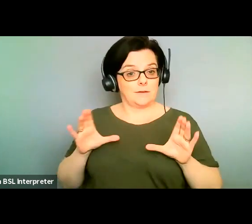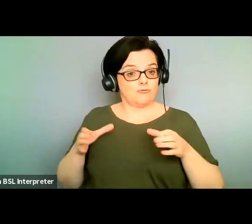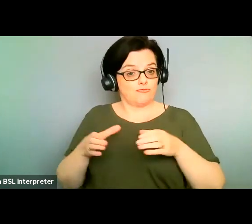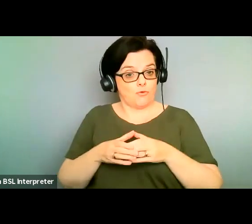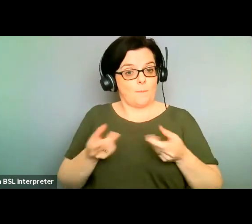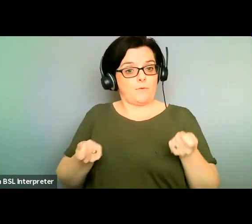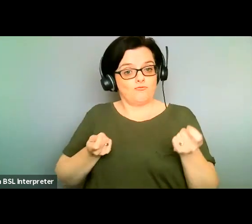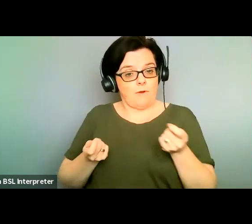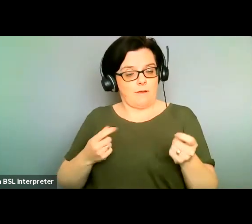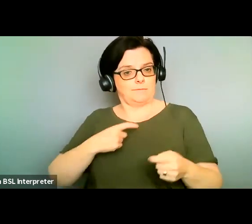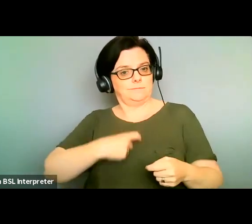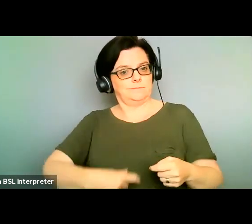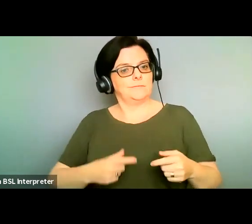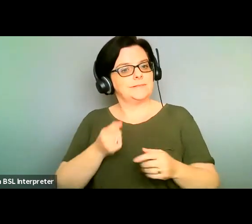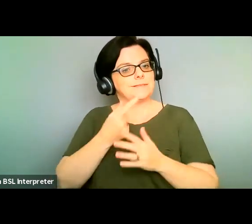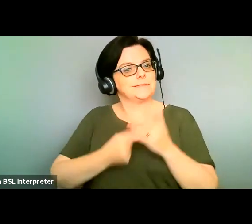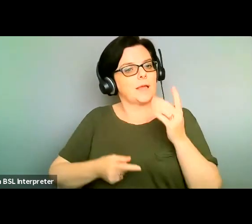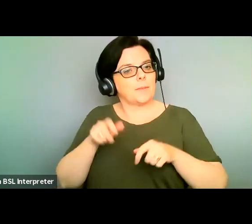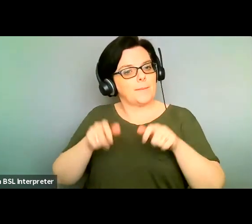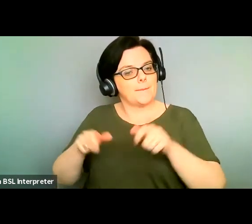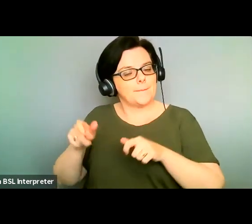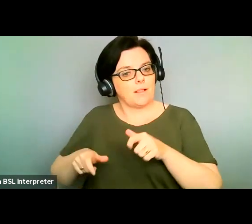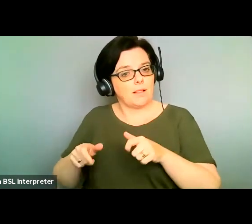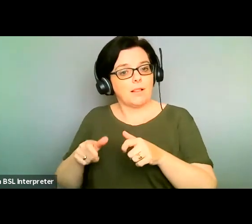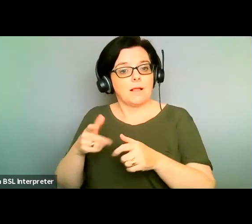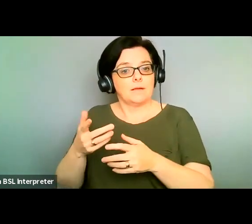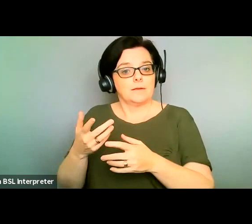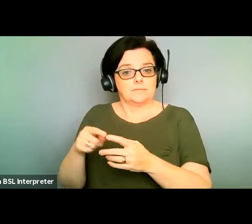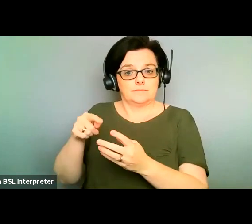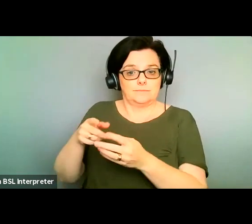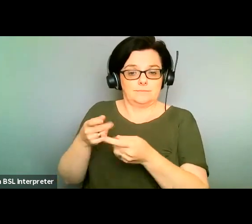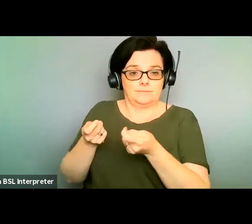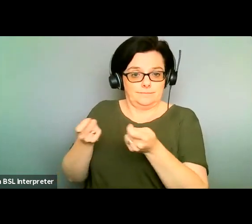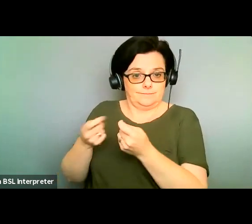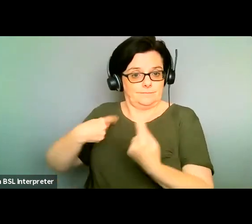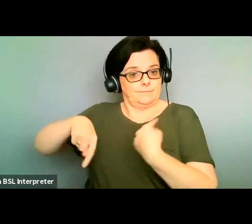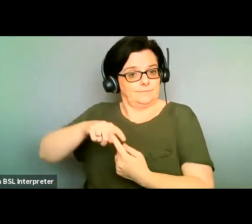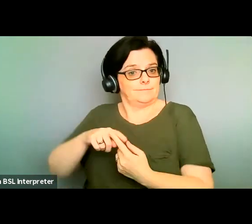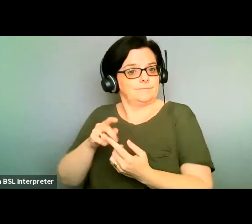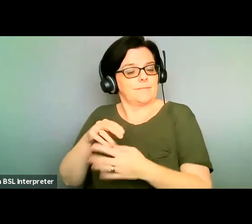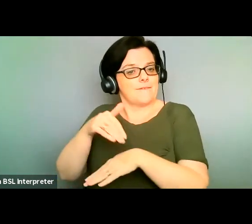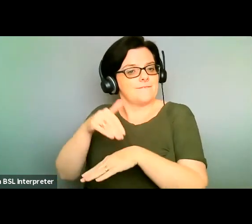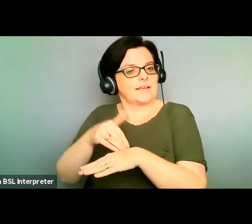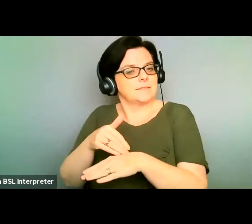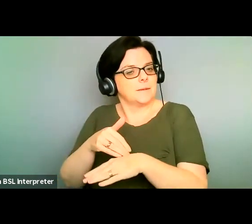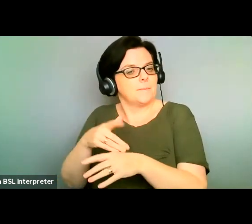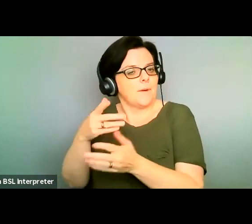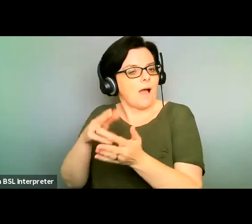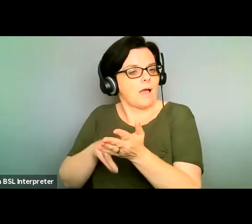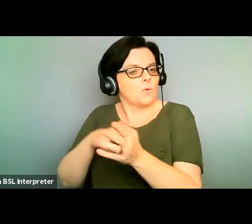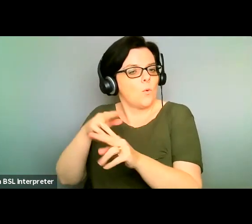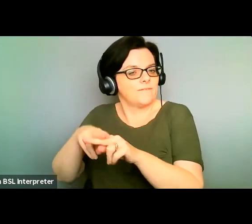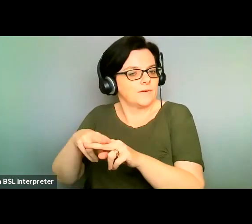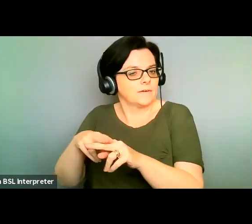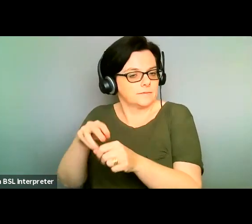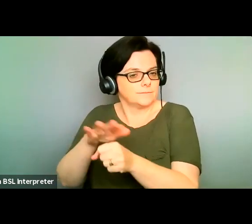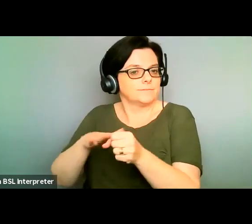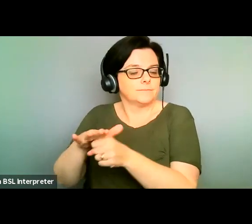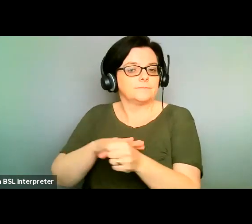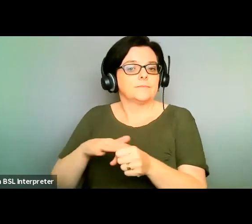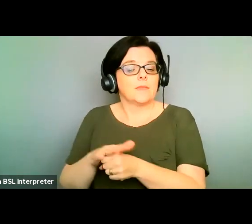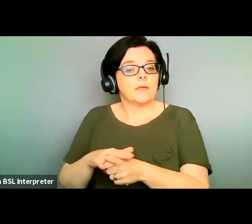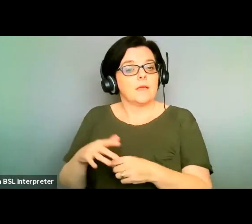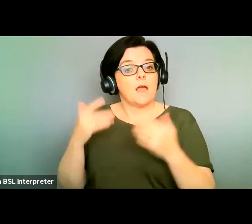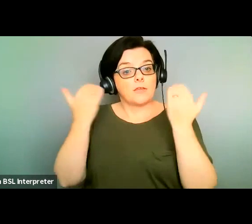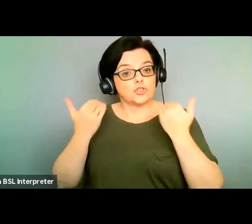disabled people in Norfolk affected by this situation. The judicial review does apply to the